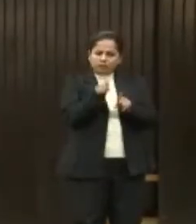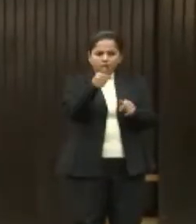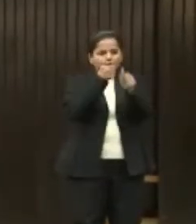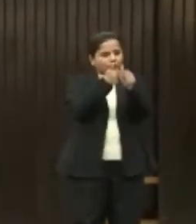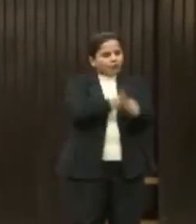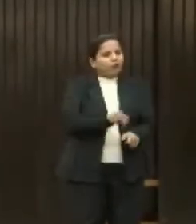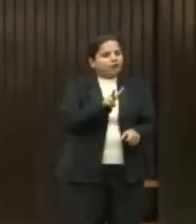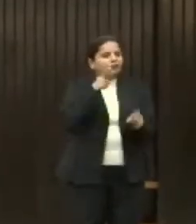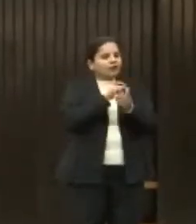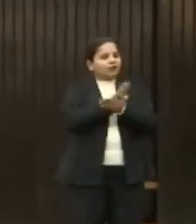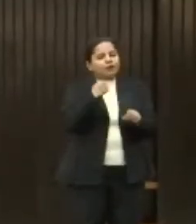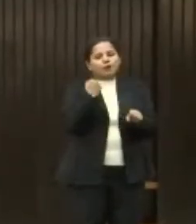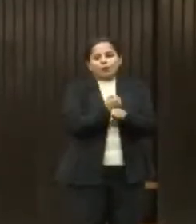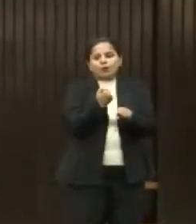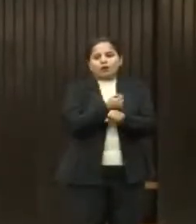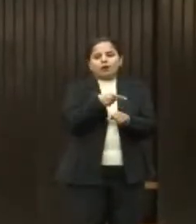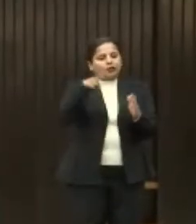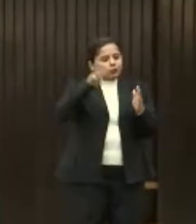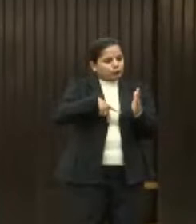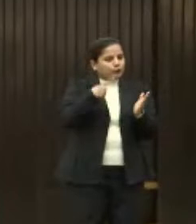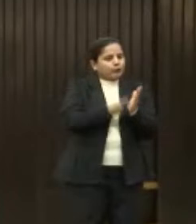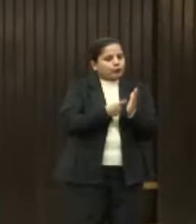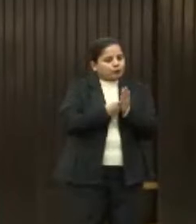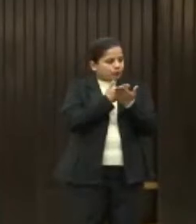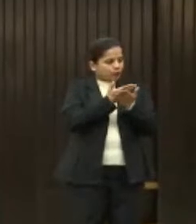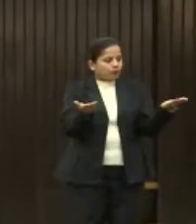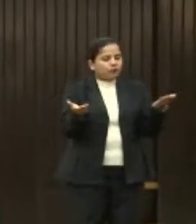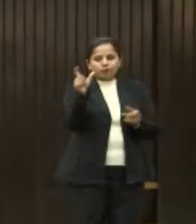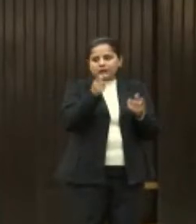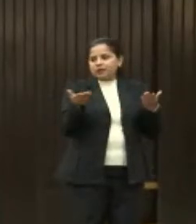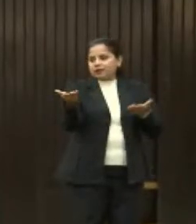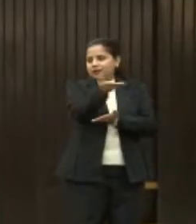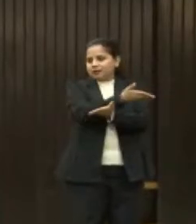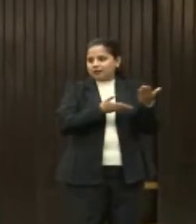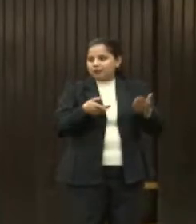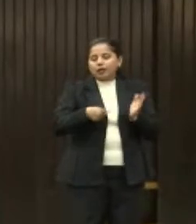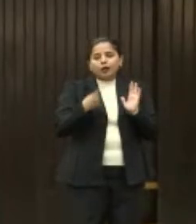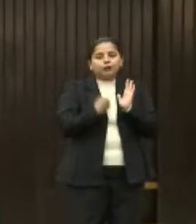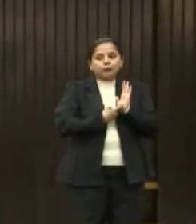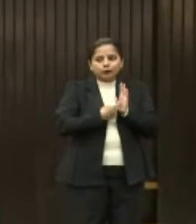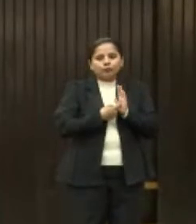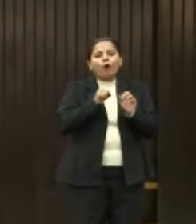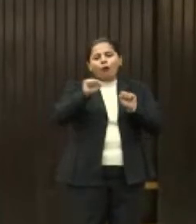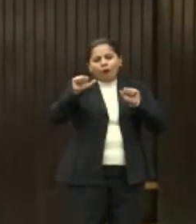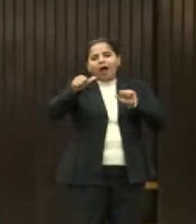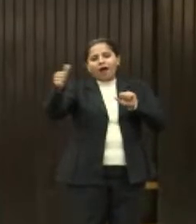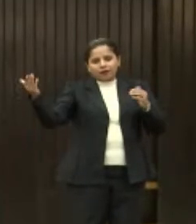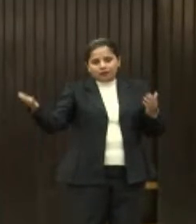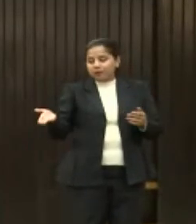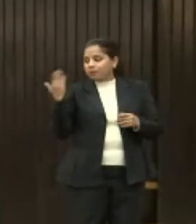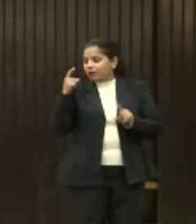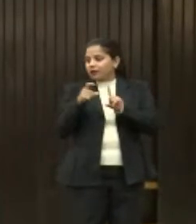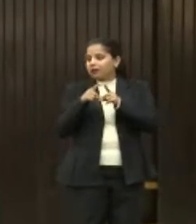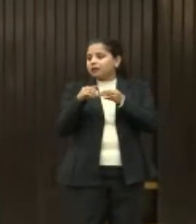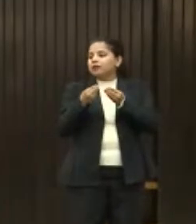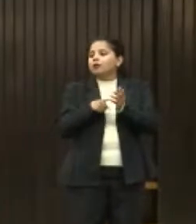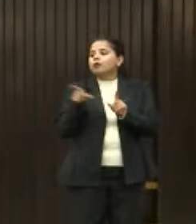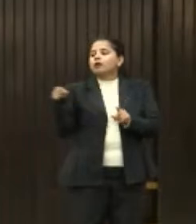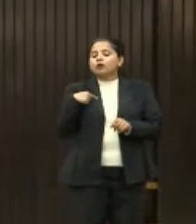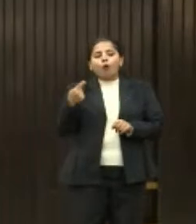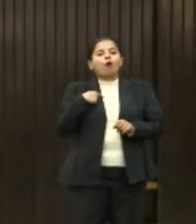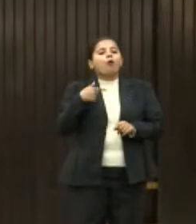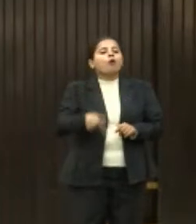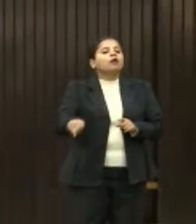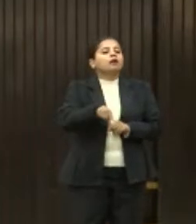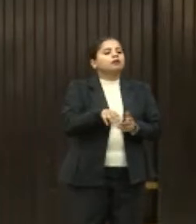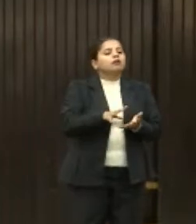Vidhi in all its work. Read our reports and everybody else's reports. And as Dr. Debroy said, the only way we will be able